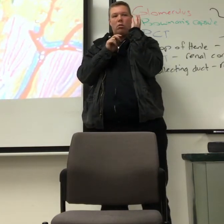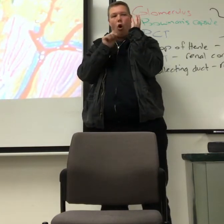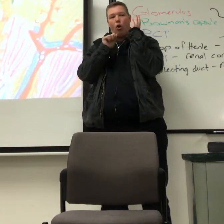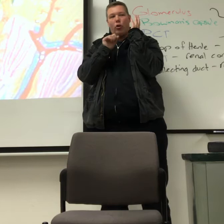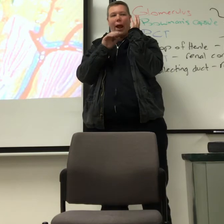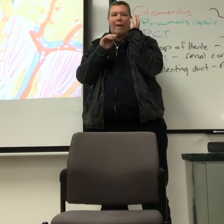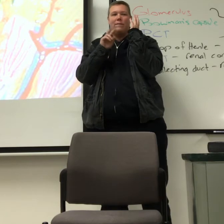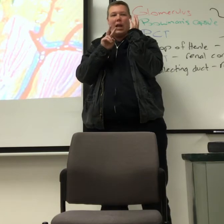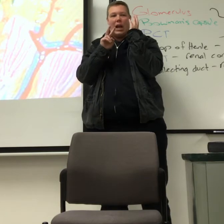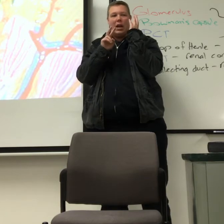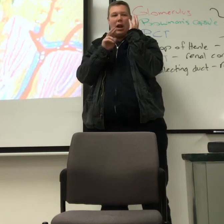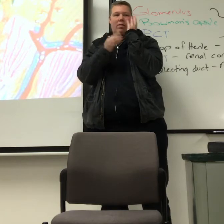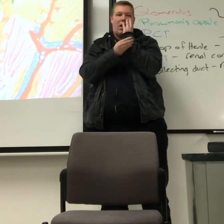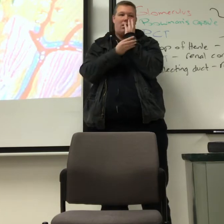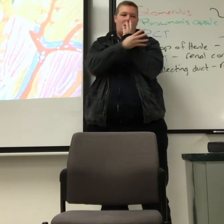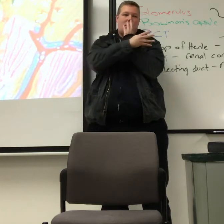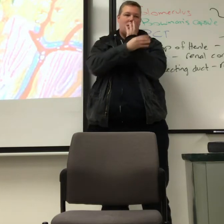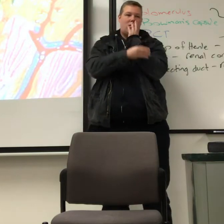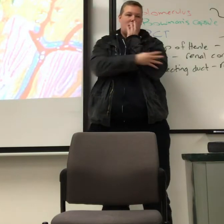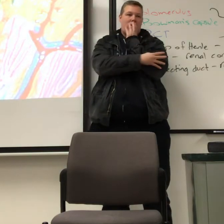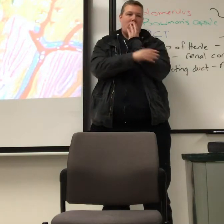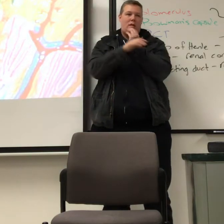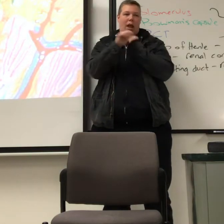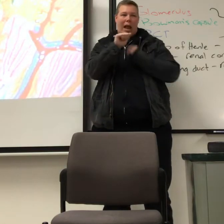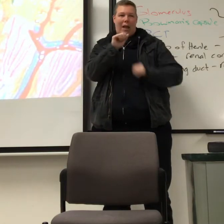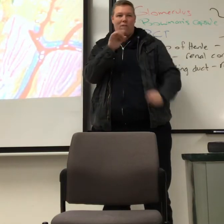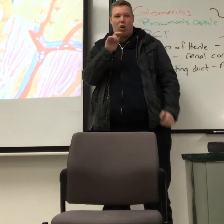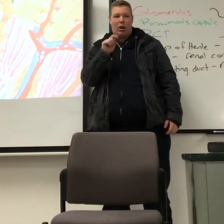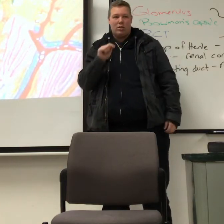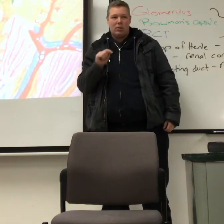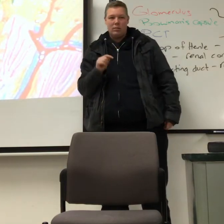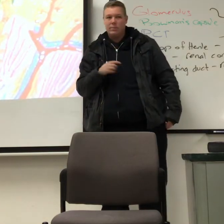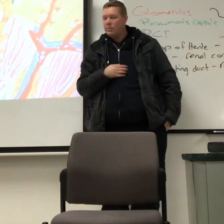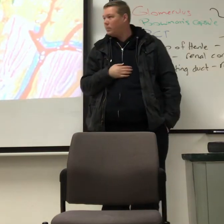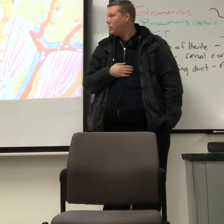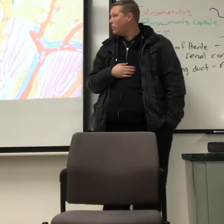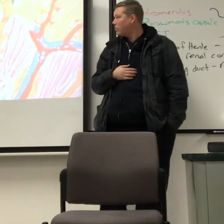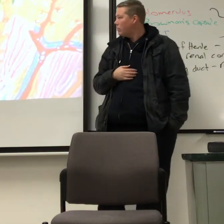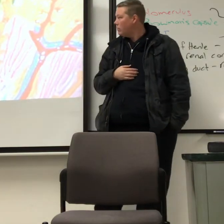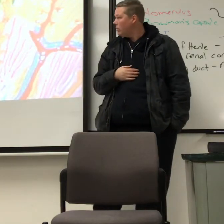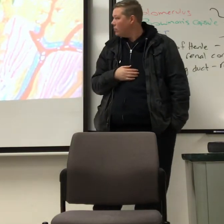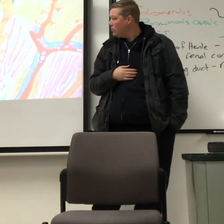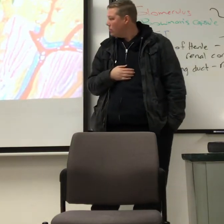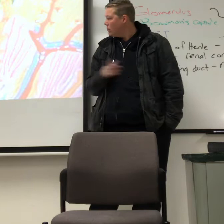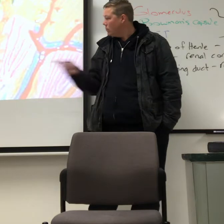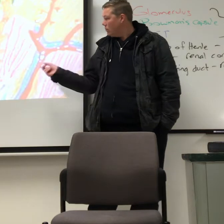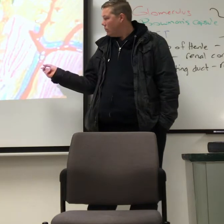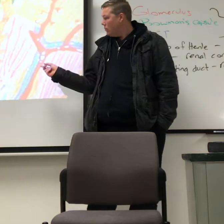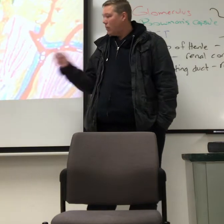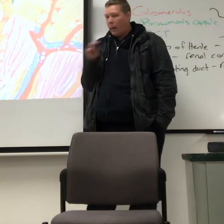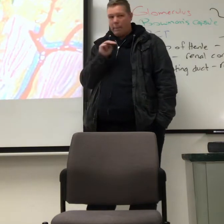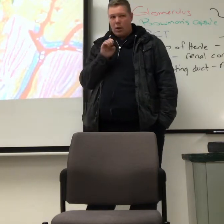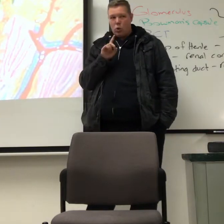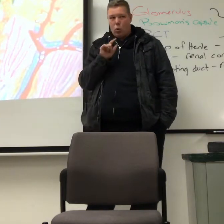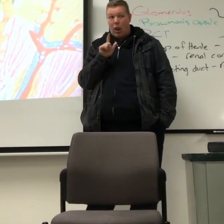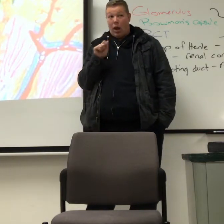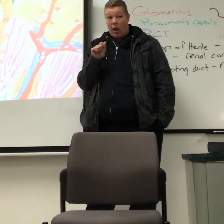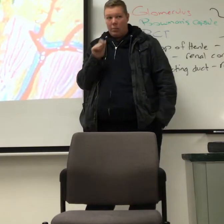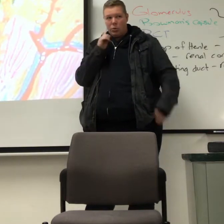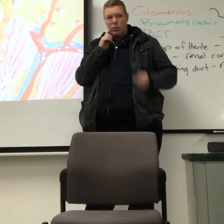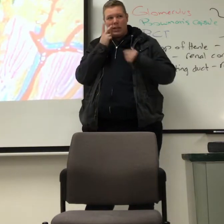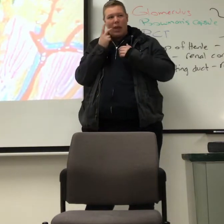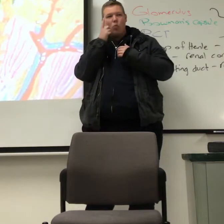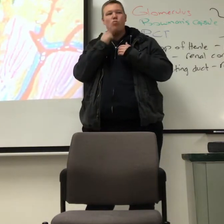know if you can see barely a little bit of red and blue in there. That's peritubular capillary up there. But down there in the medulla, see like the little